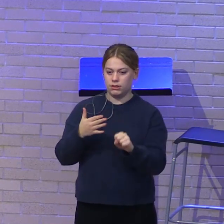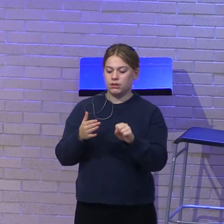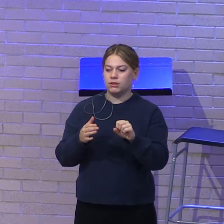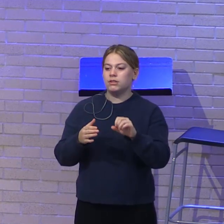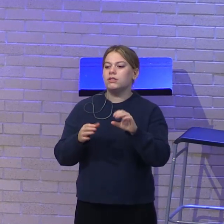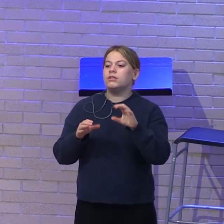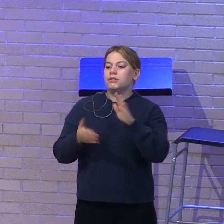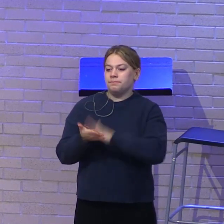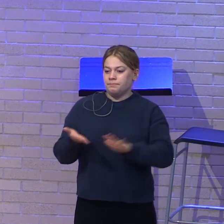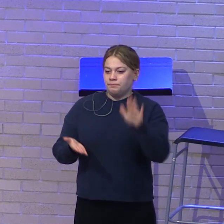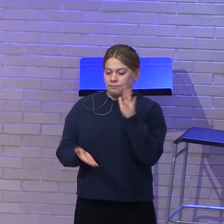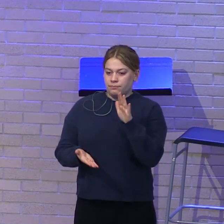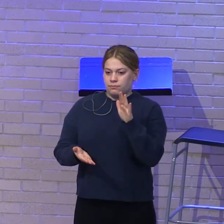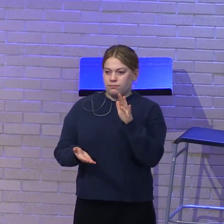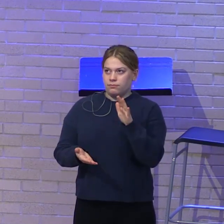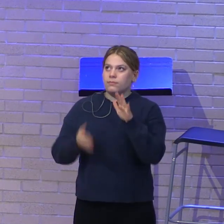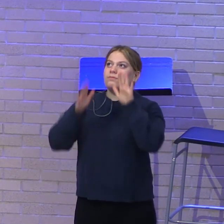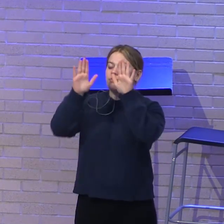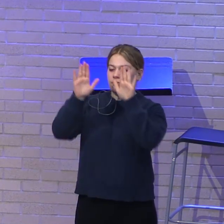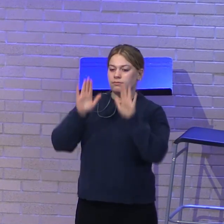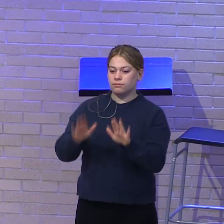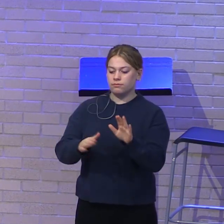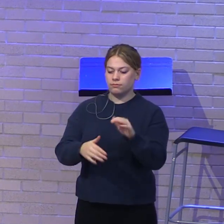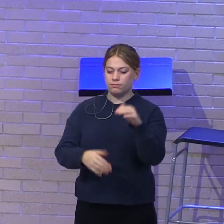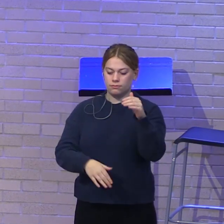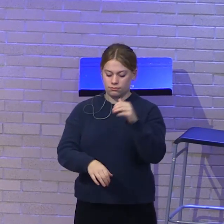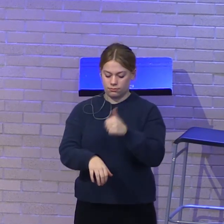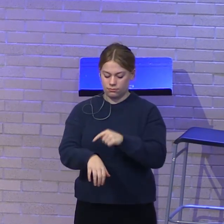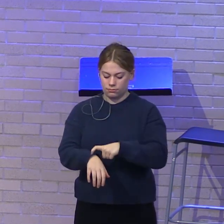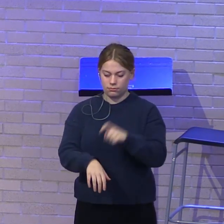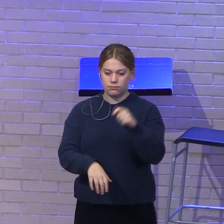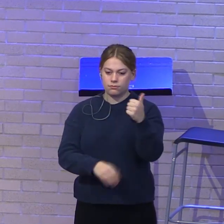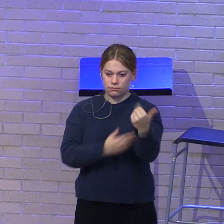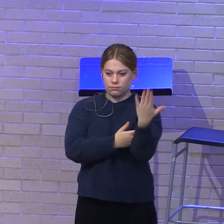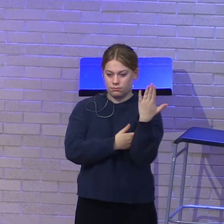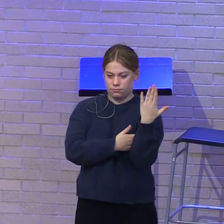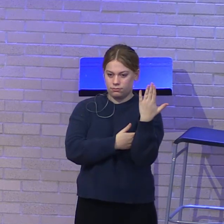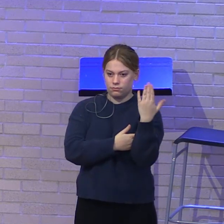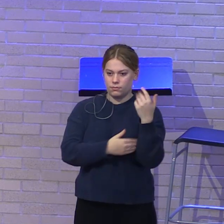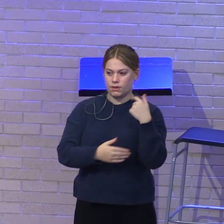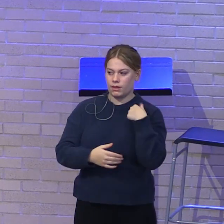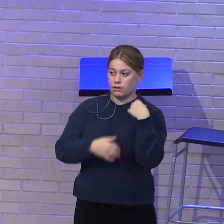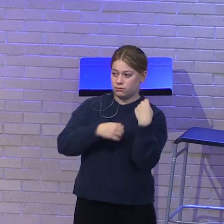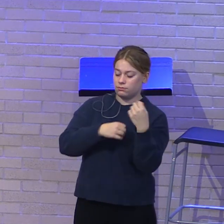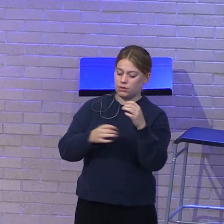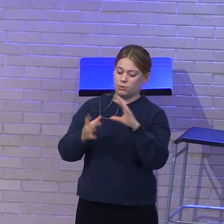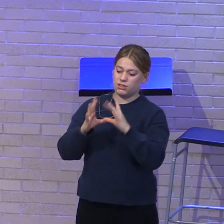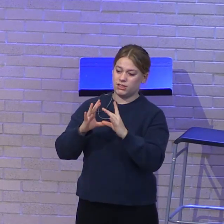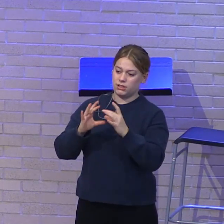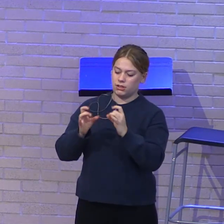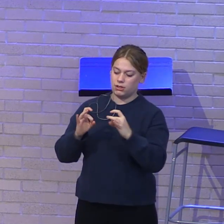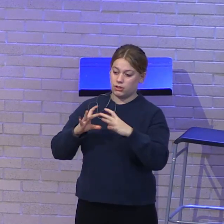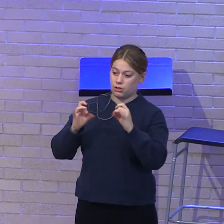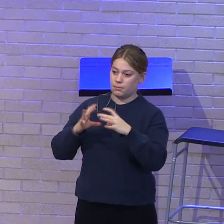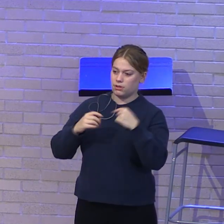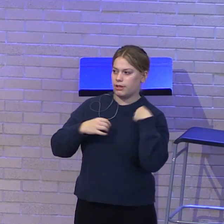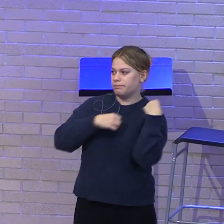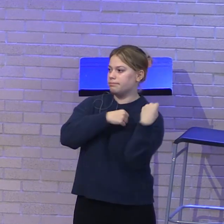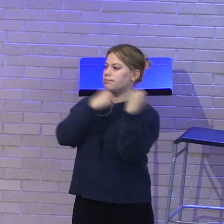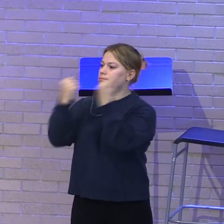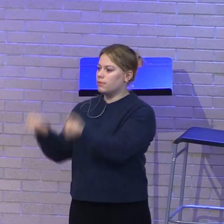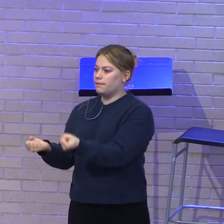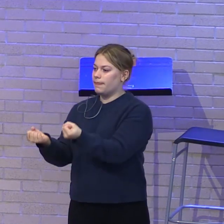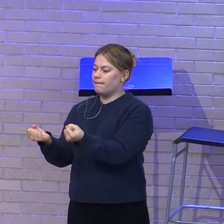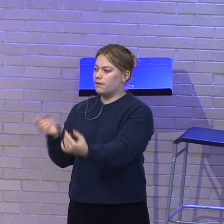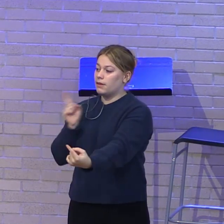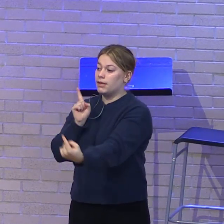It was Sunday about 10 in the morning, and I was driving to the Starbucks right across from where I lived. That was where I would be meeting